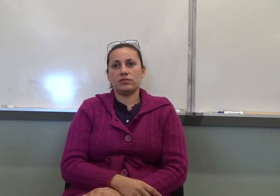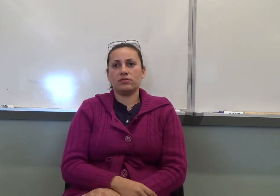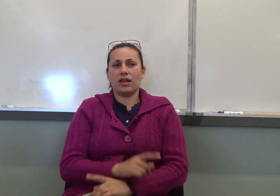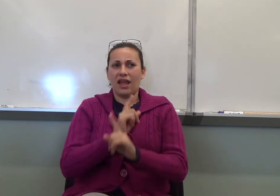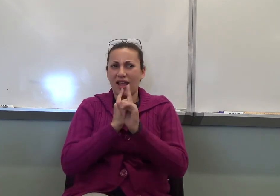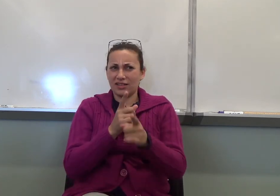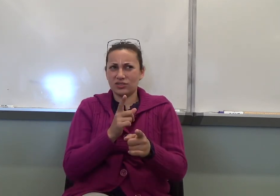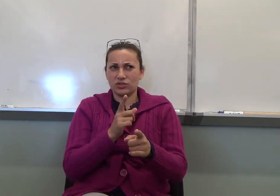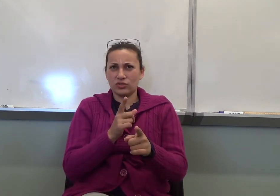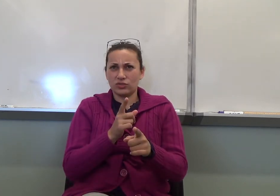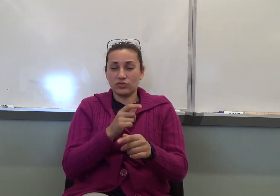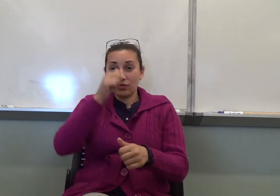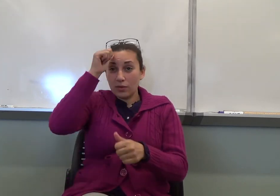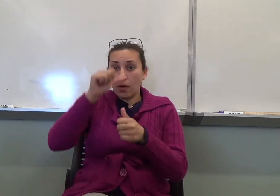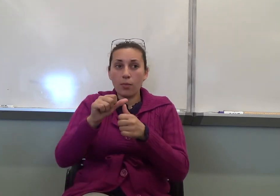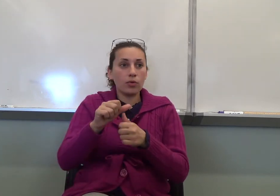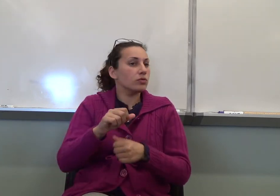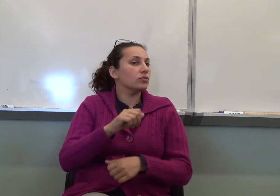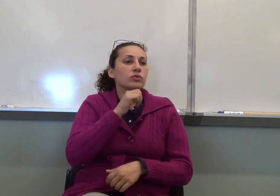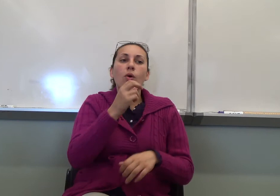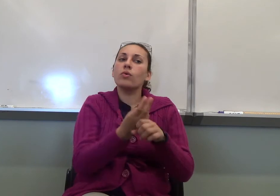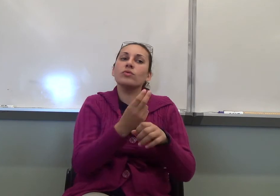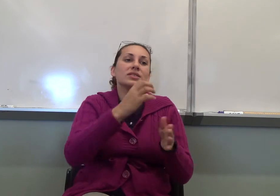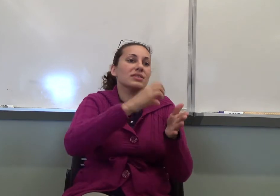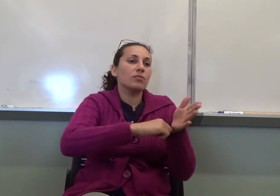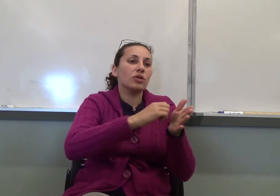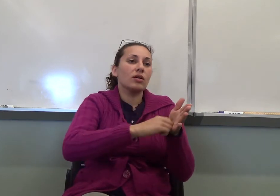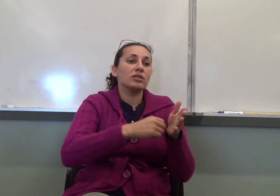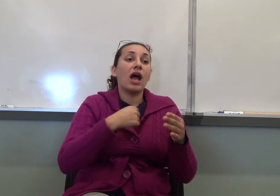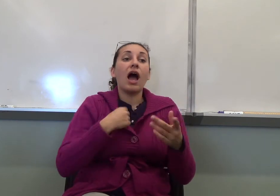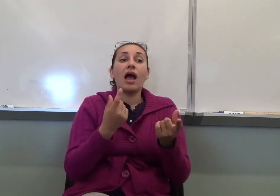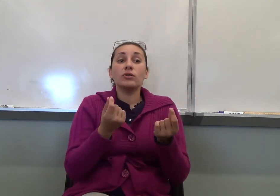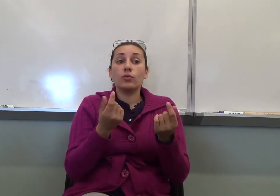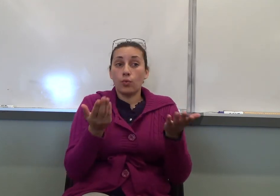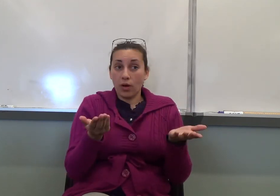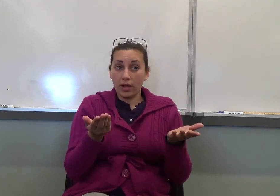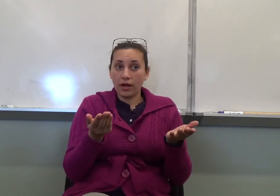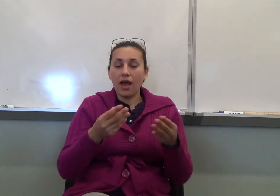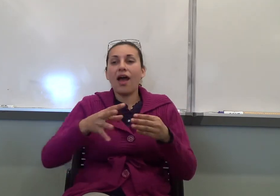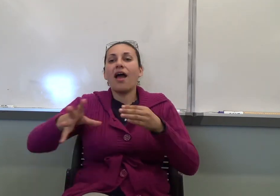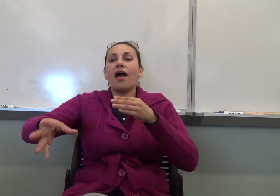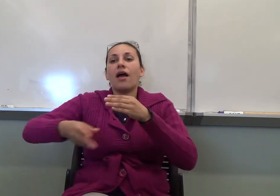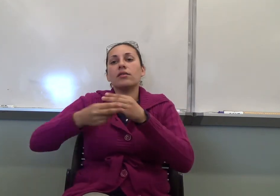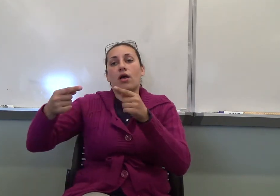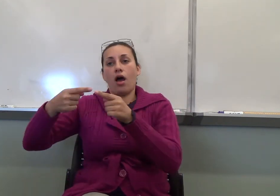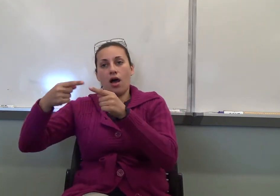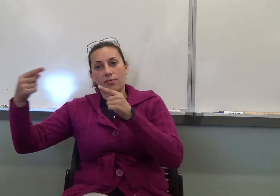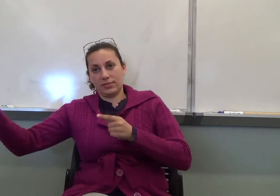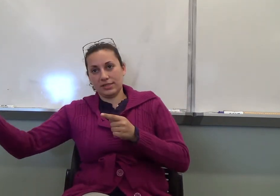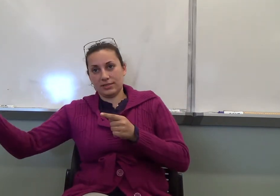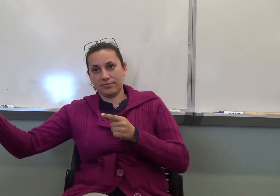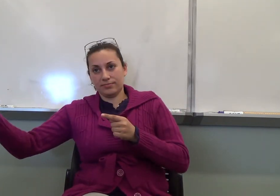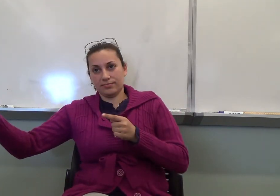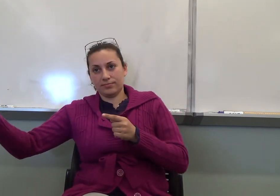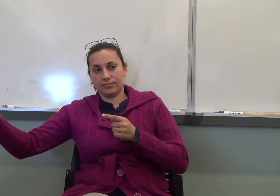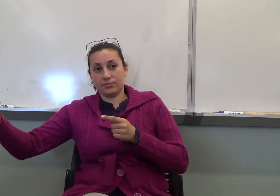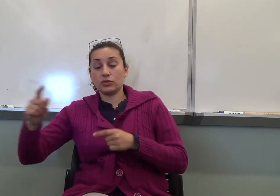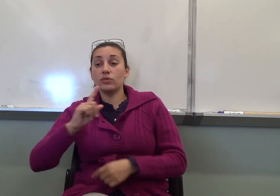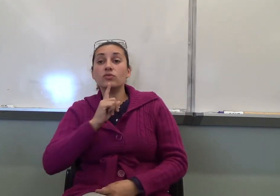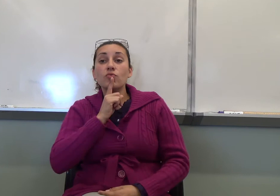do subtraction. I do addition of the opposite. So it's going to look like this. Minus 8 plus, the opposite of 12